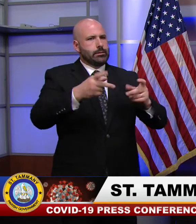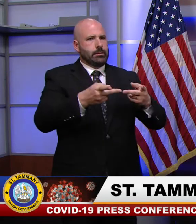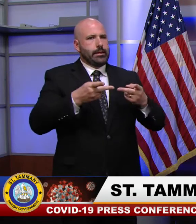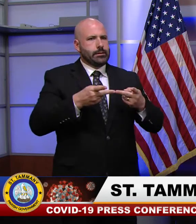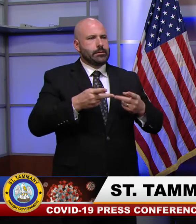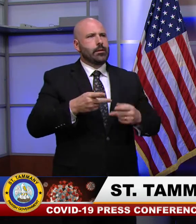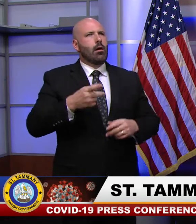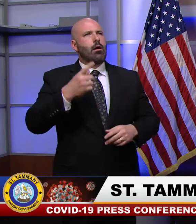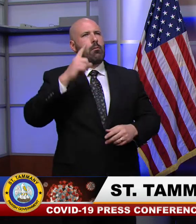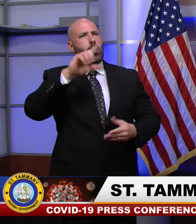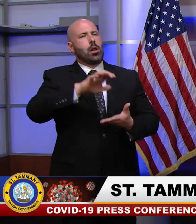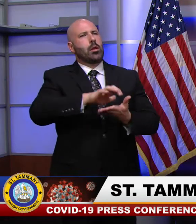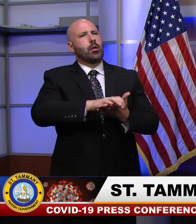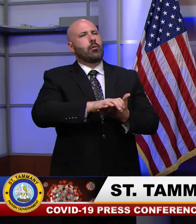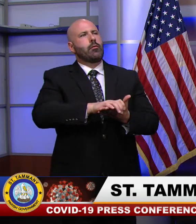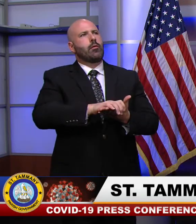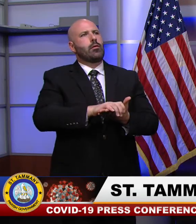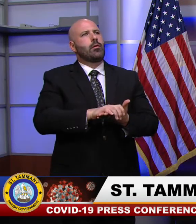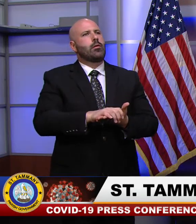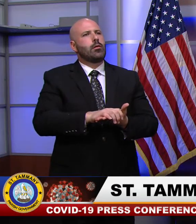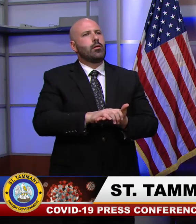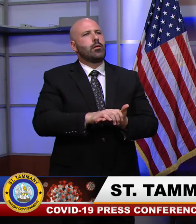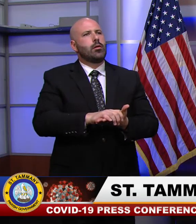I believe there's I'm